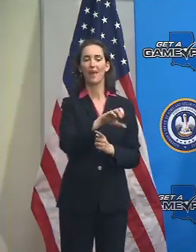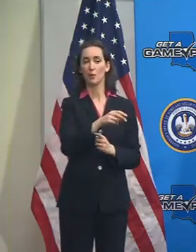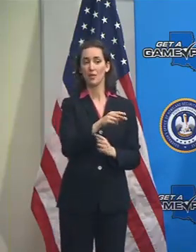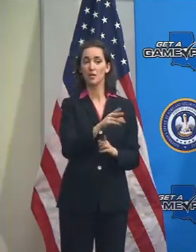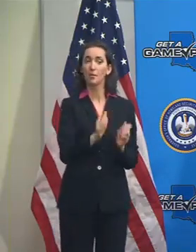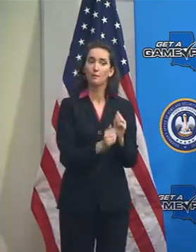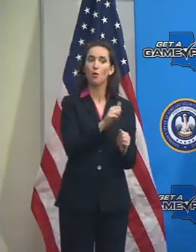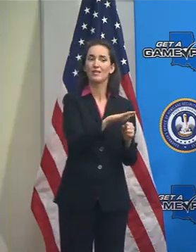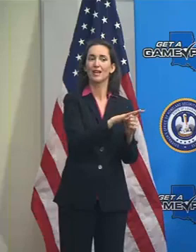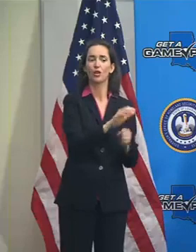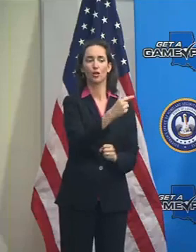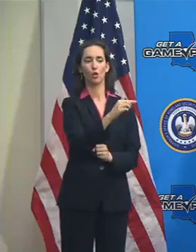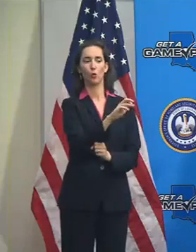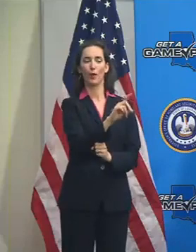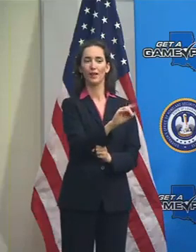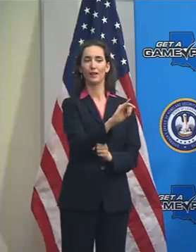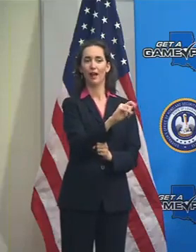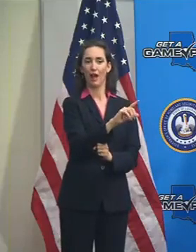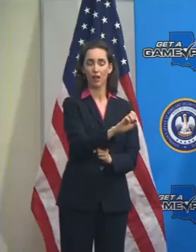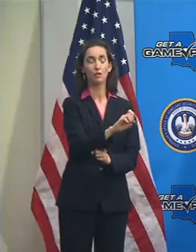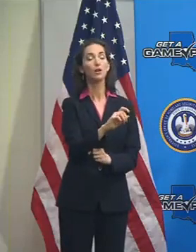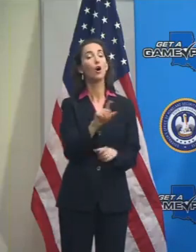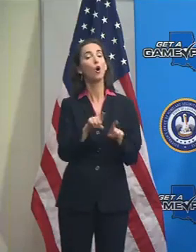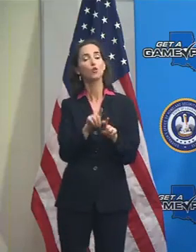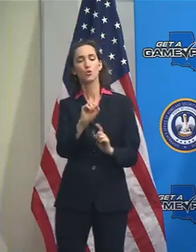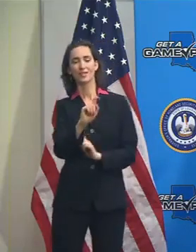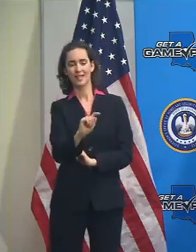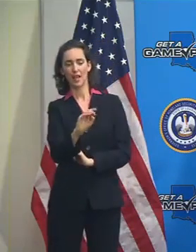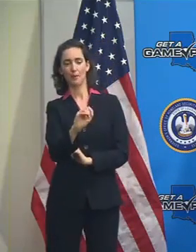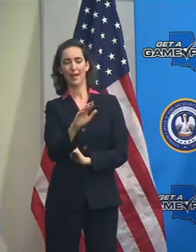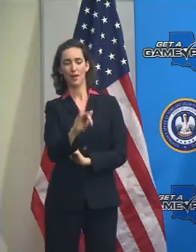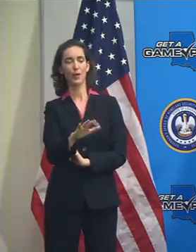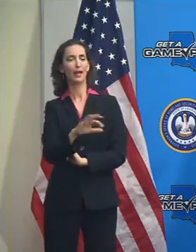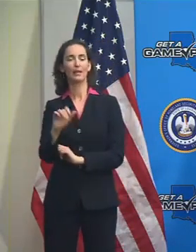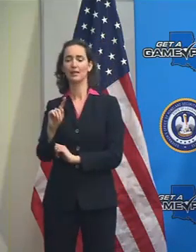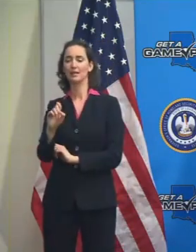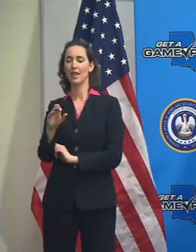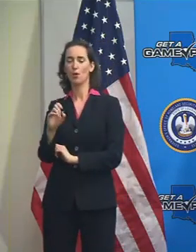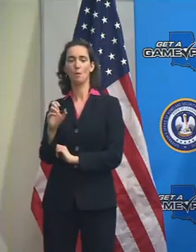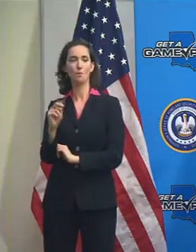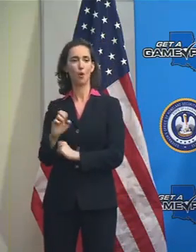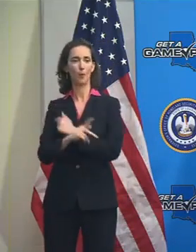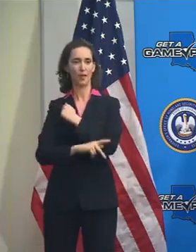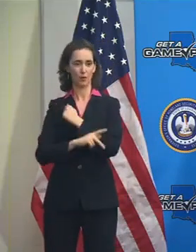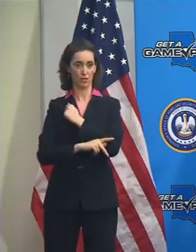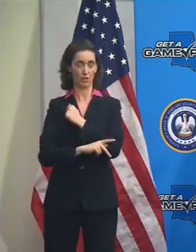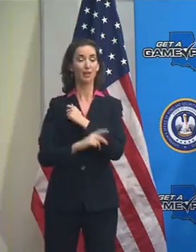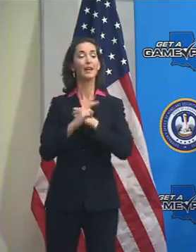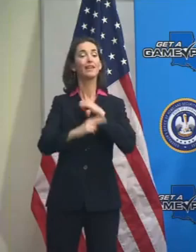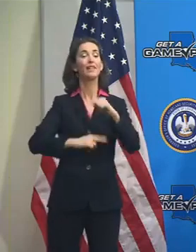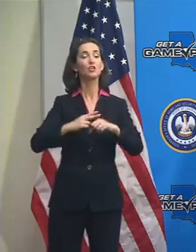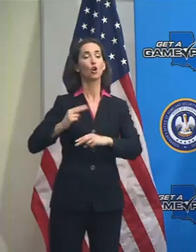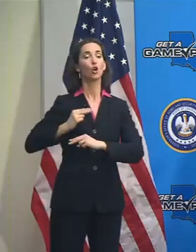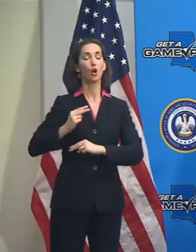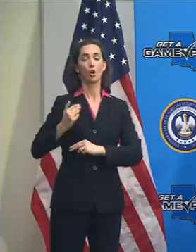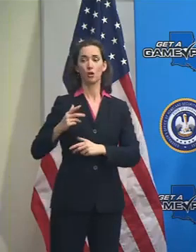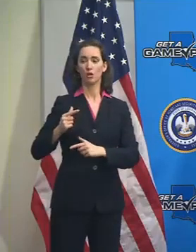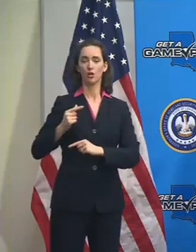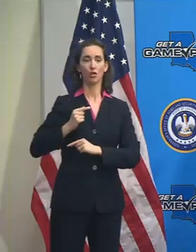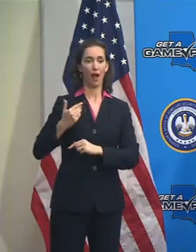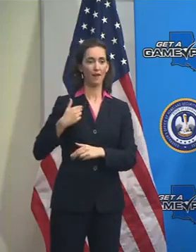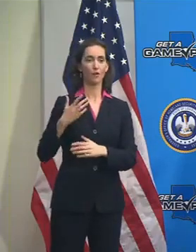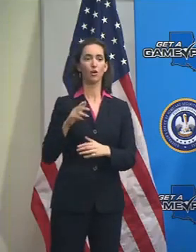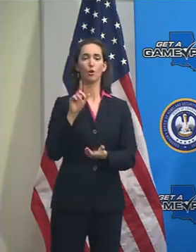but also in St. Mary and Terrebonne parishes. The National Guard has more than 1,300 guardsmen activated in support of